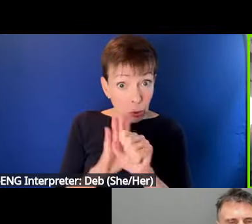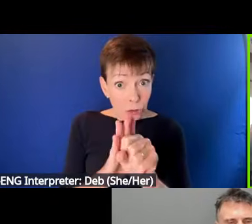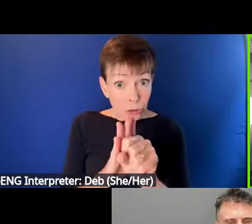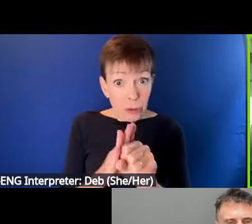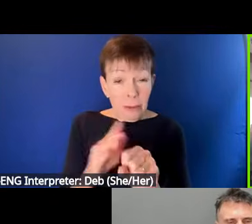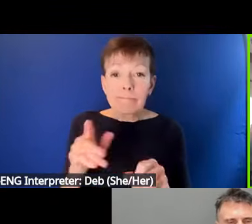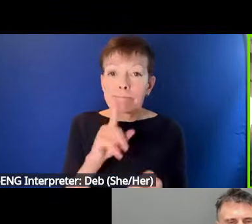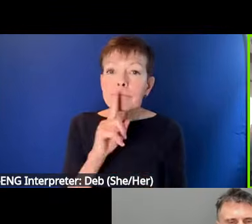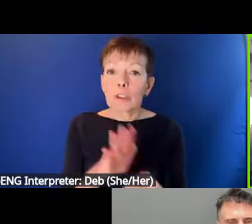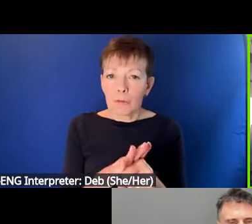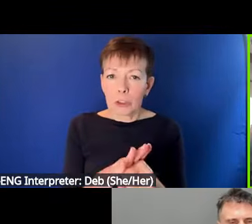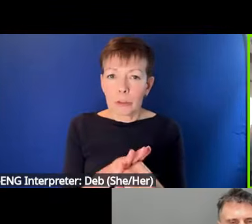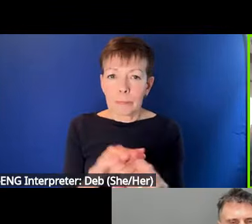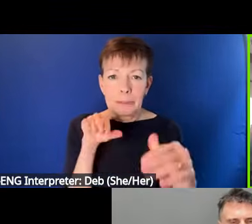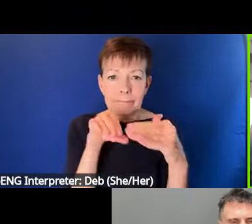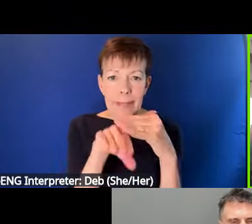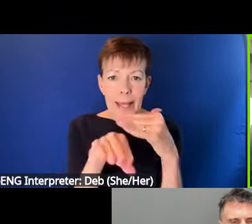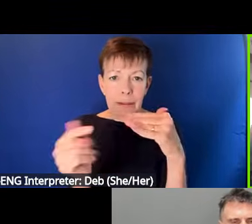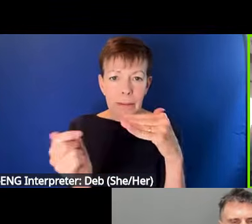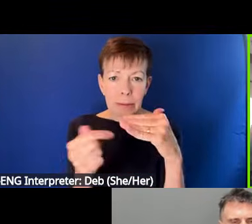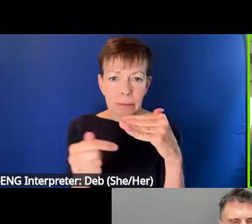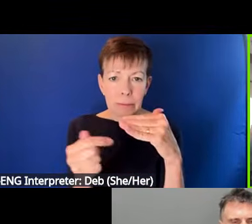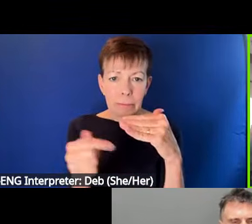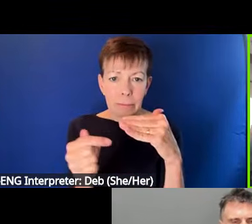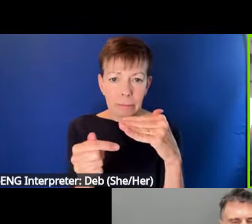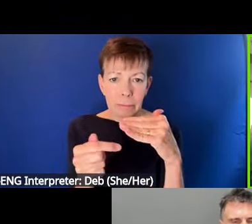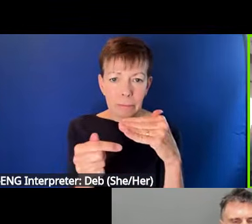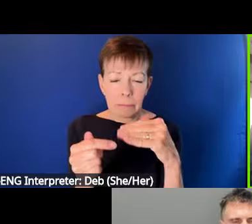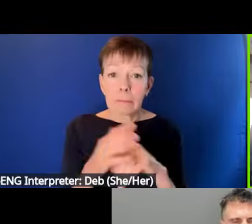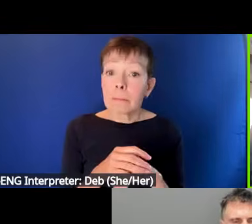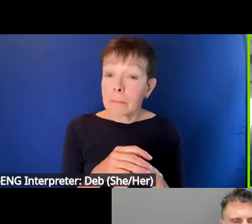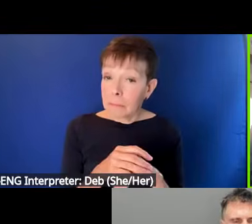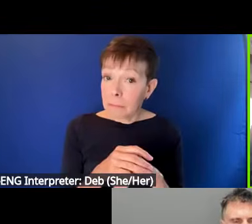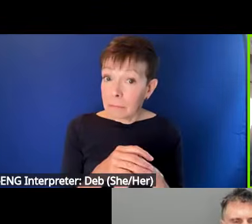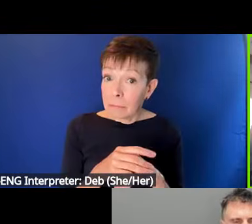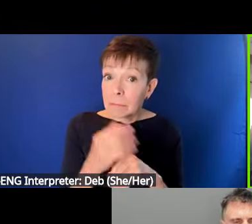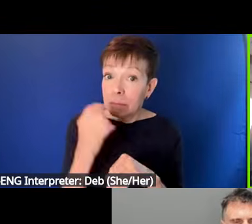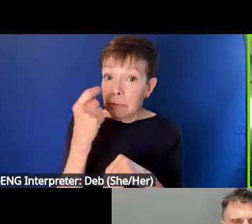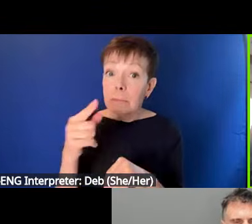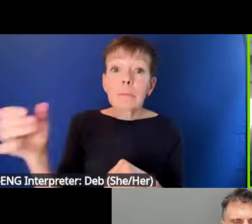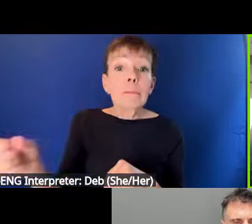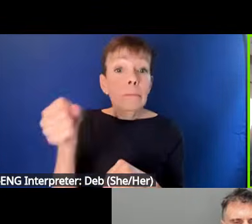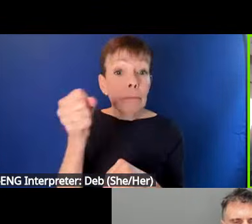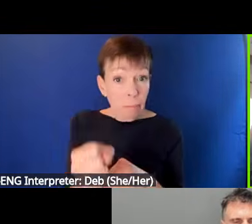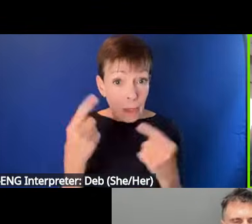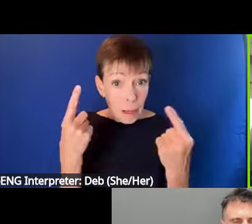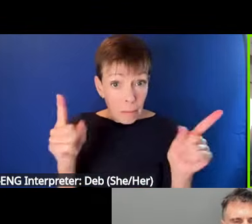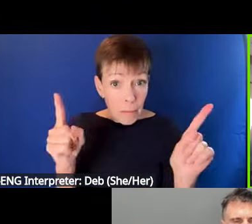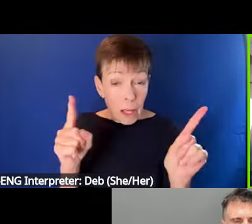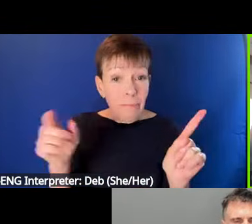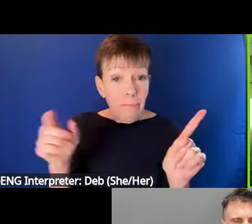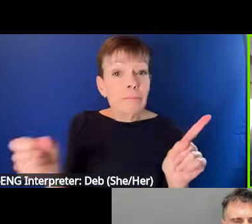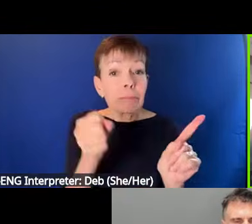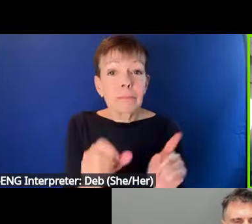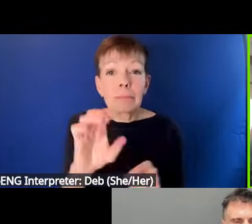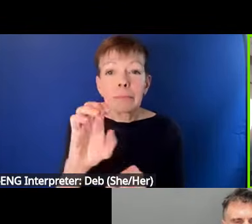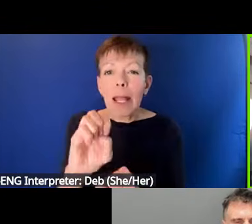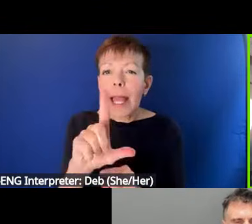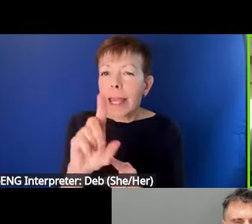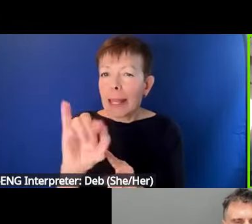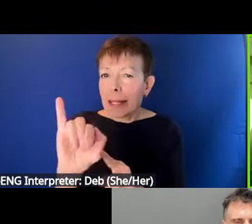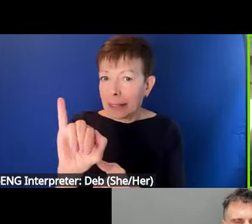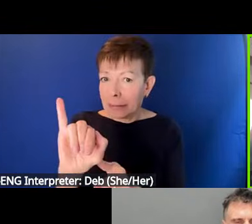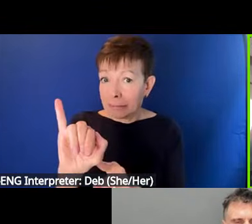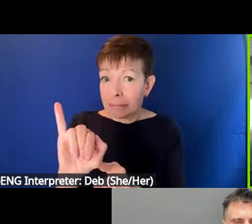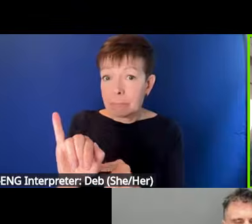issues. This led to hiring of Ellie as her interpreter, initially on a part-time basis,